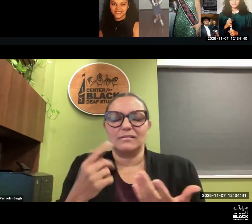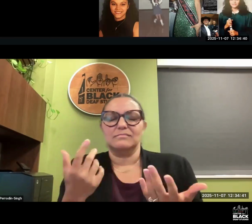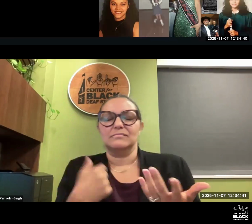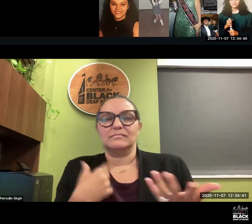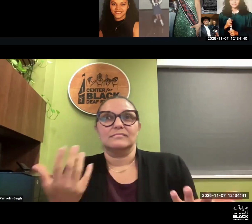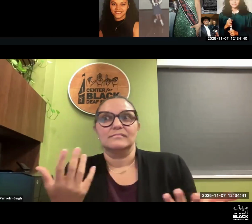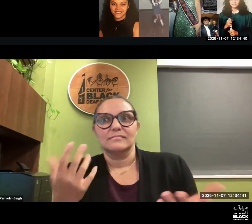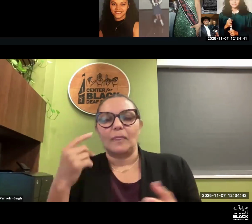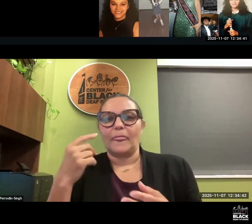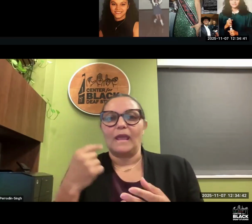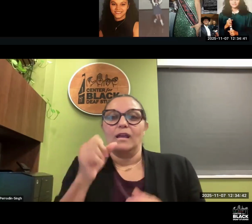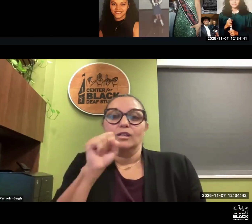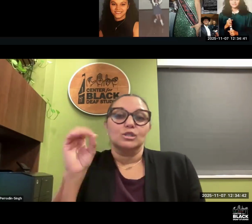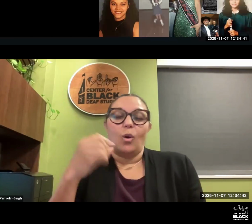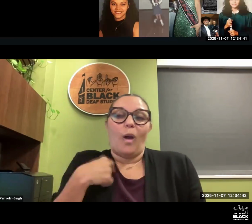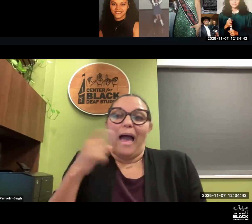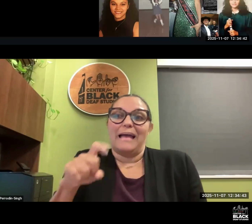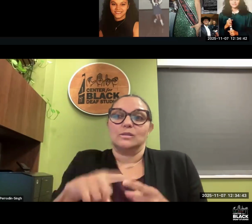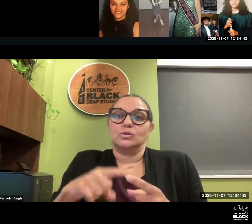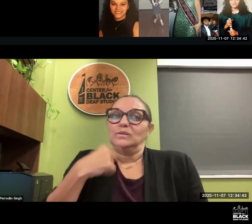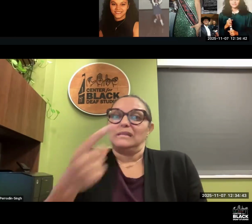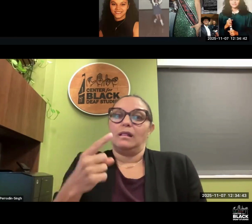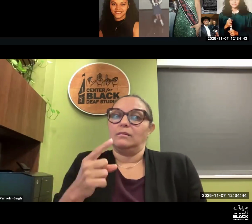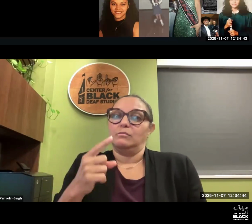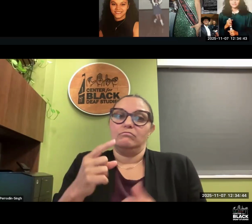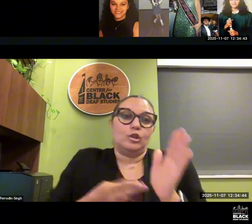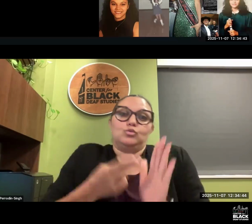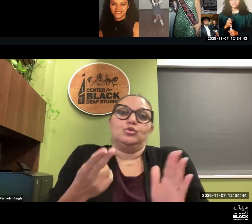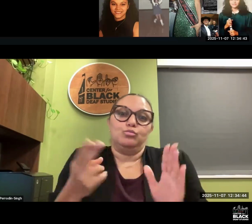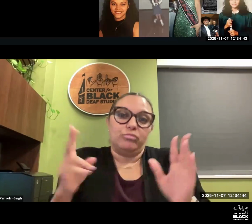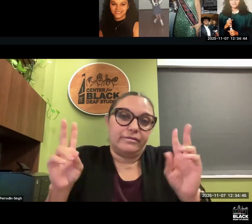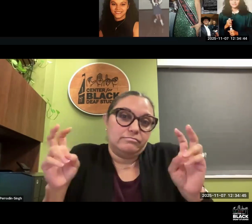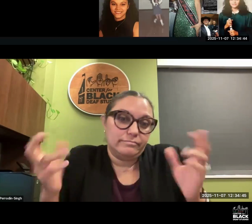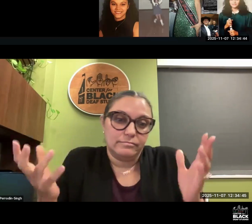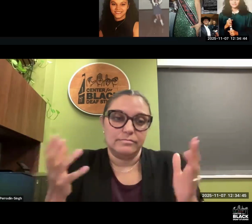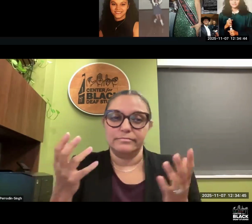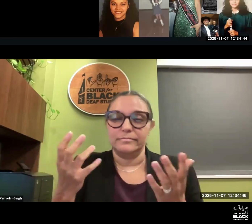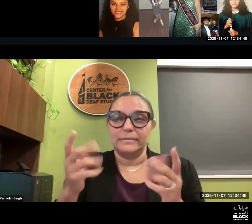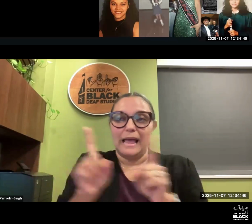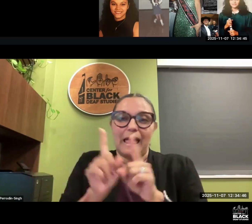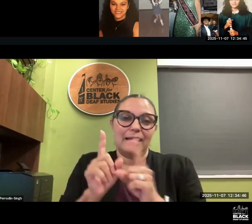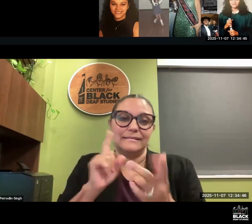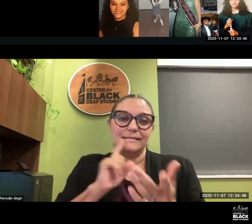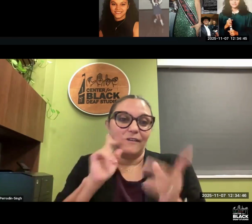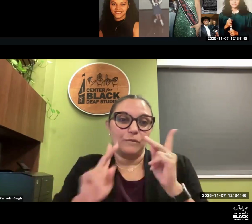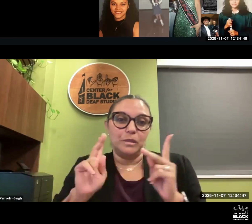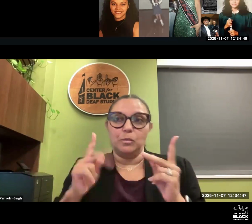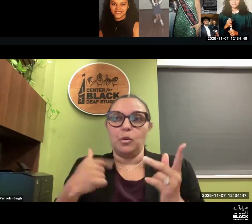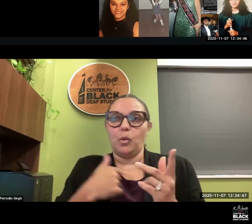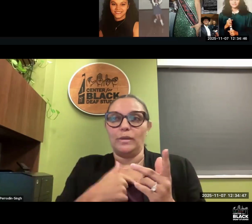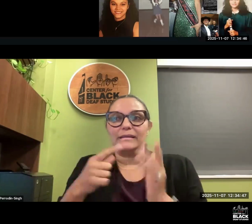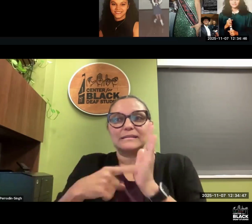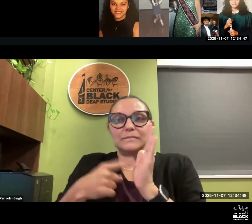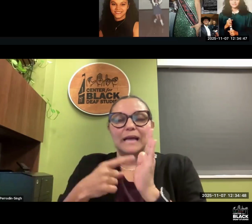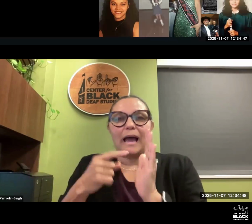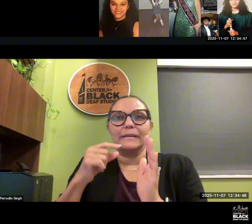didn't look like everyone else did. And so I had to tell them the truth. As